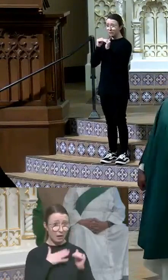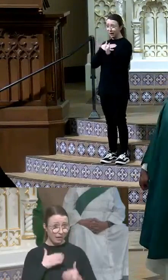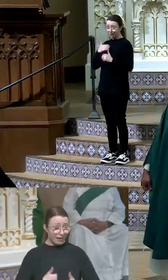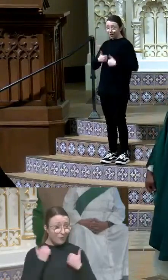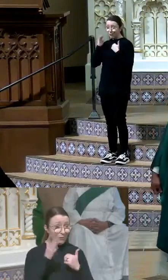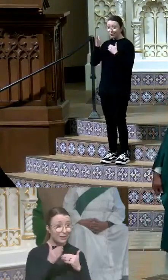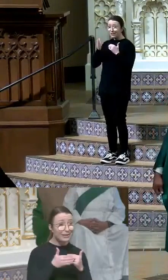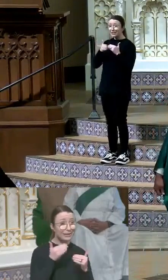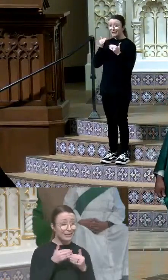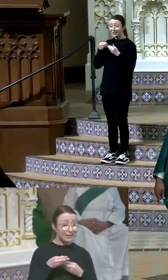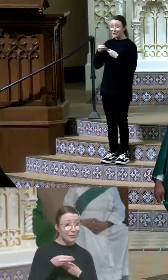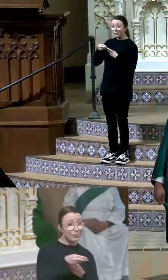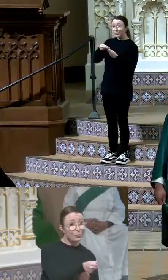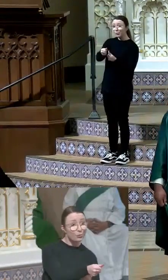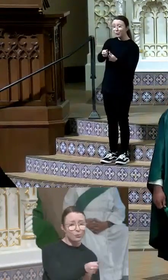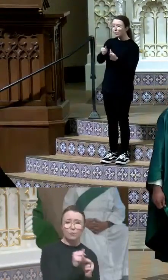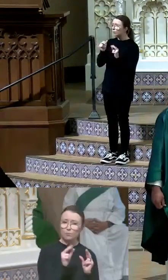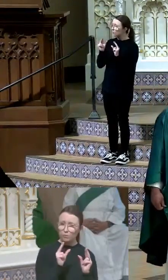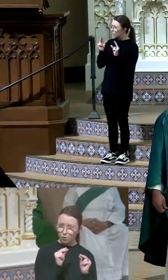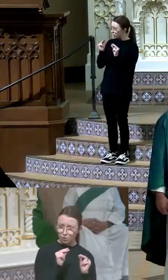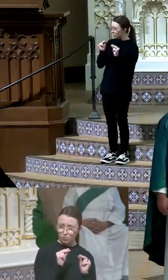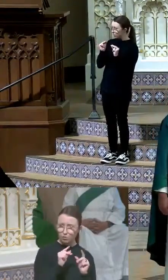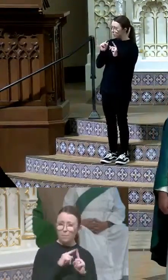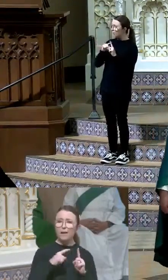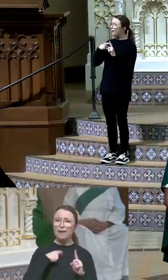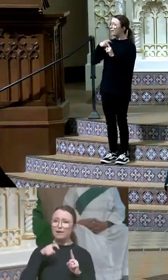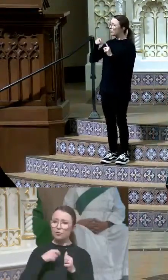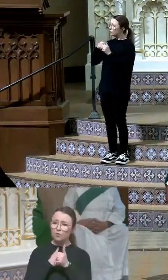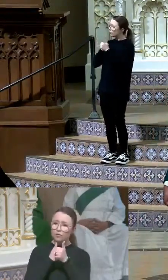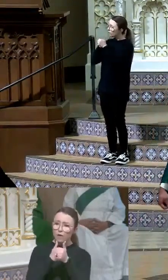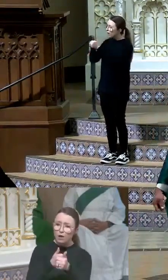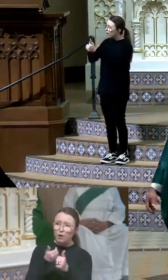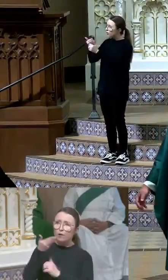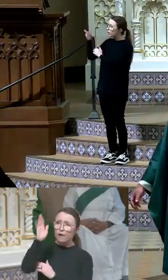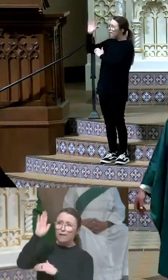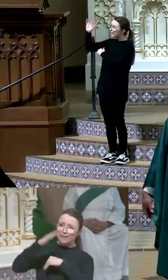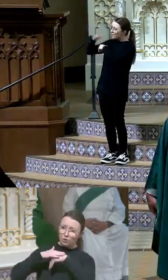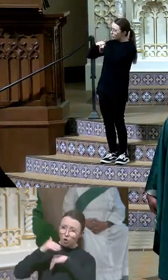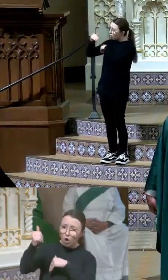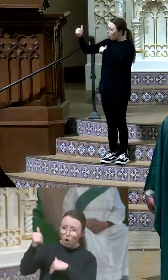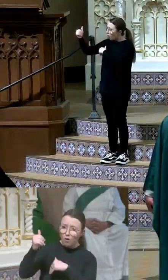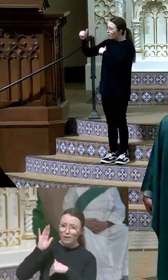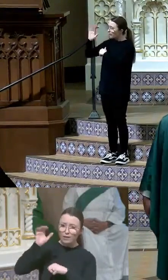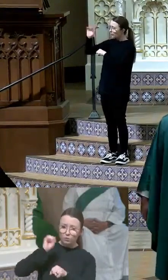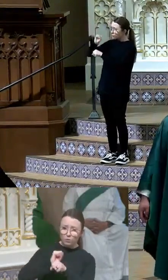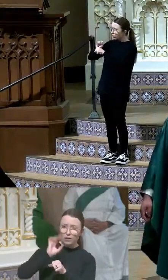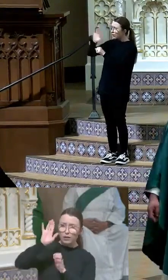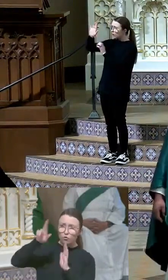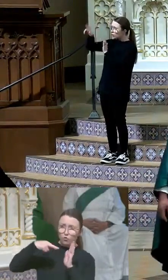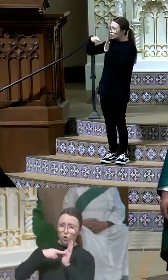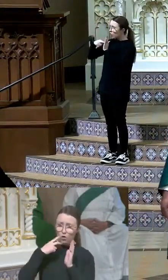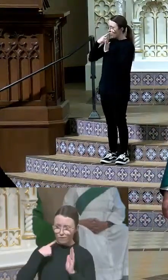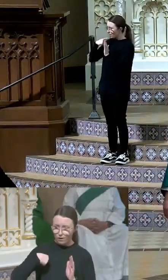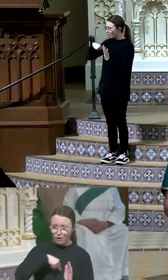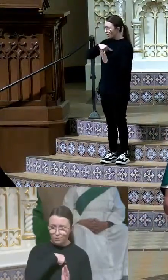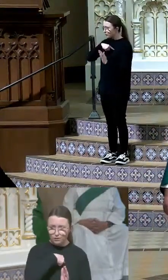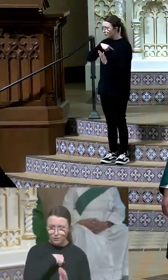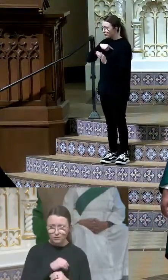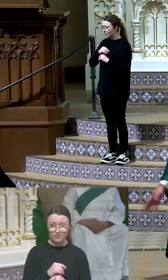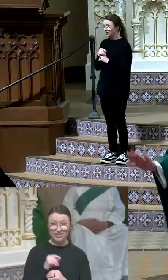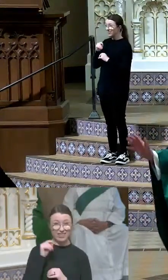do the work that God has for us to do. If we don't do that work, then things will be worse than we currently have